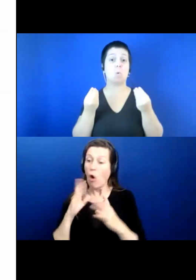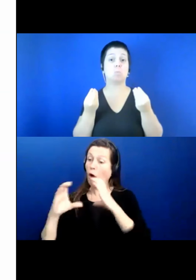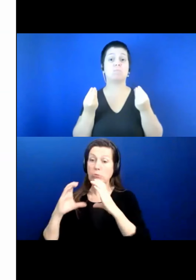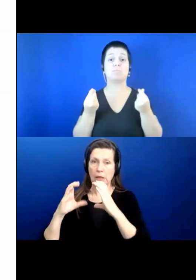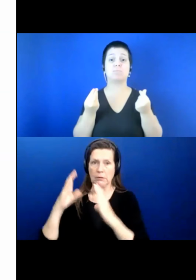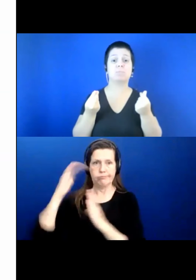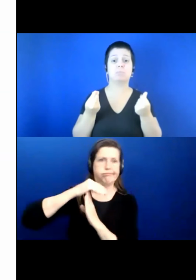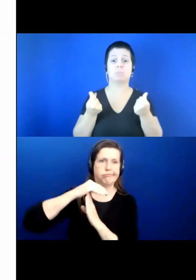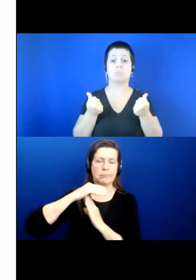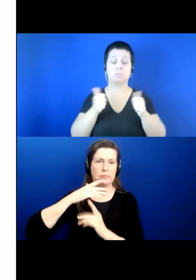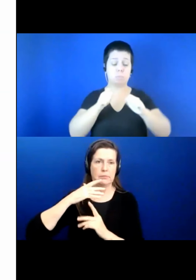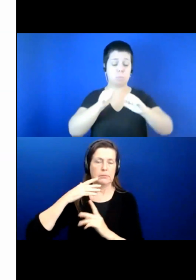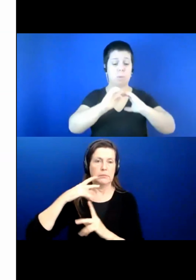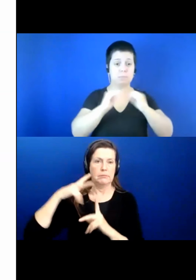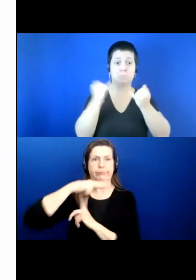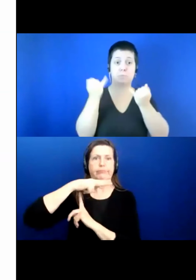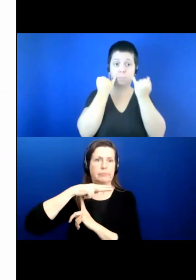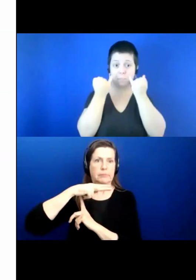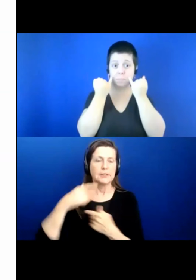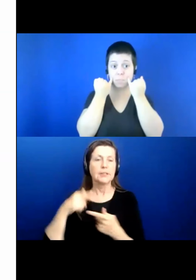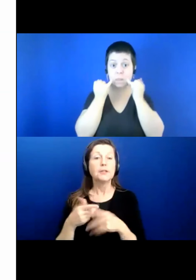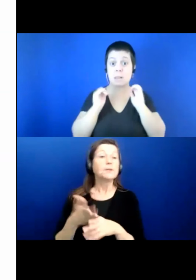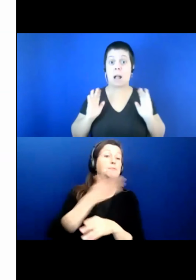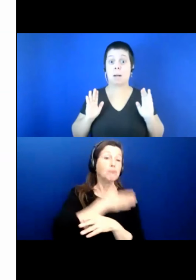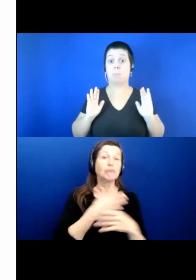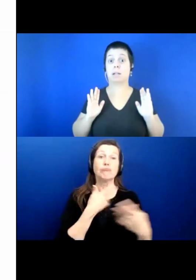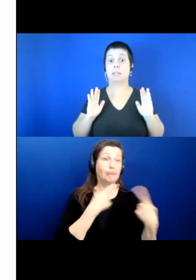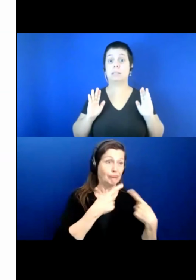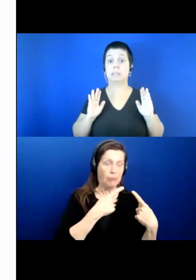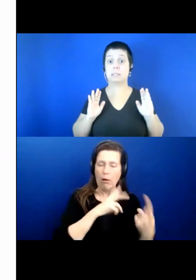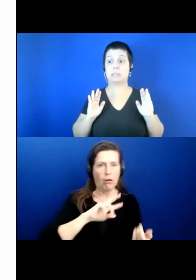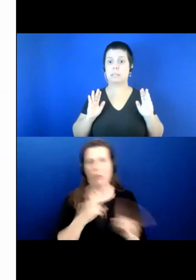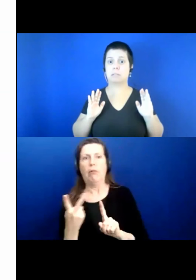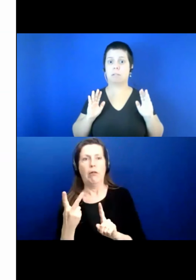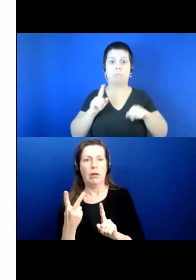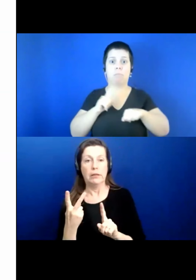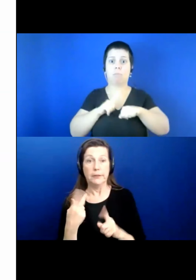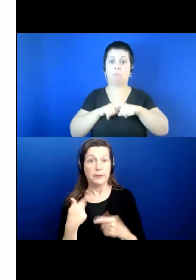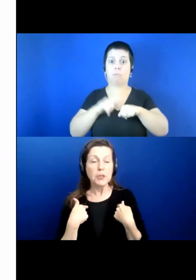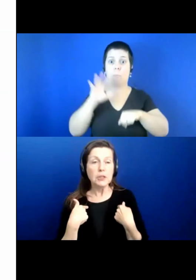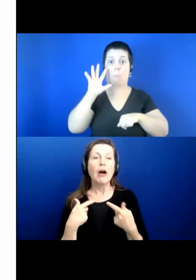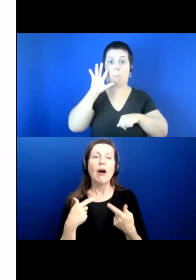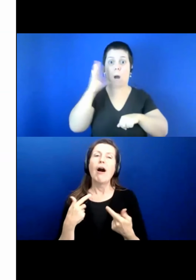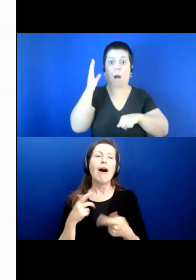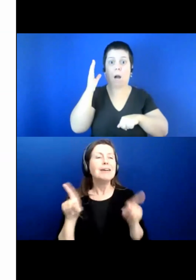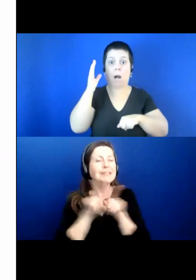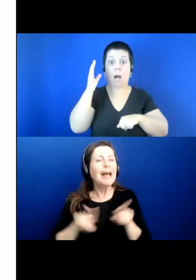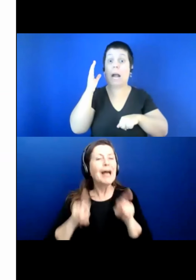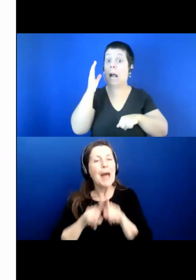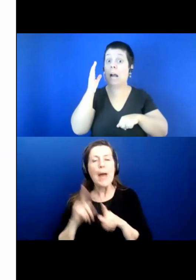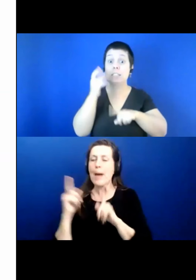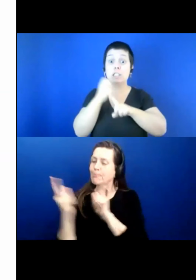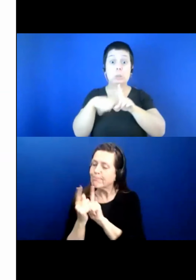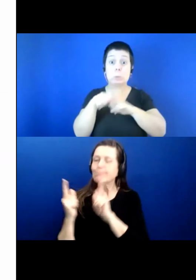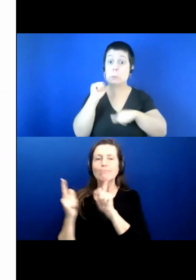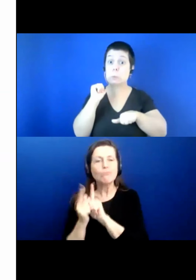and information were shared. Suddenly, the society could not depend on their daily routines.